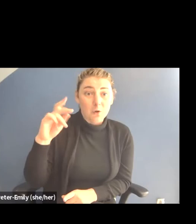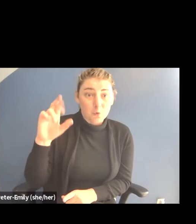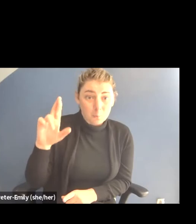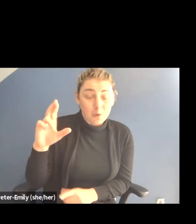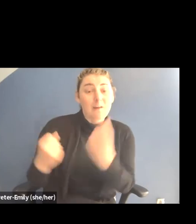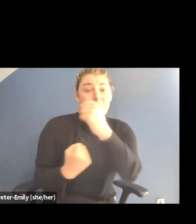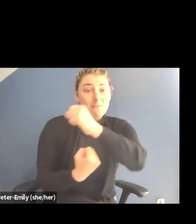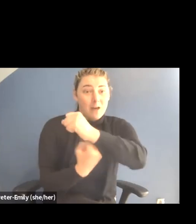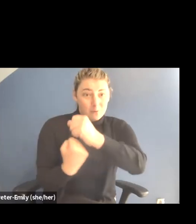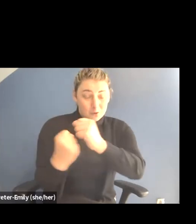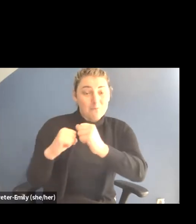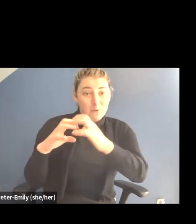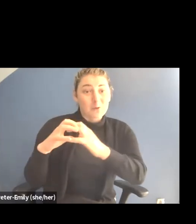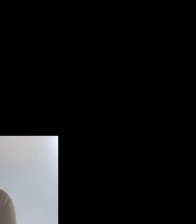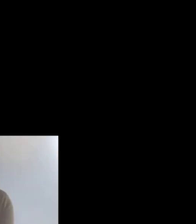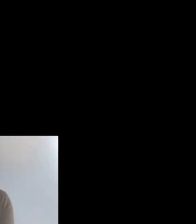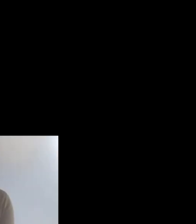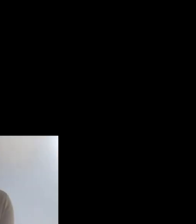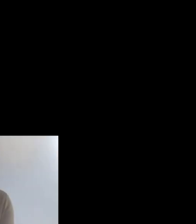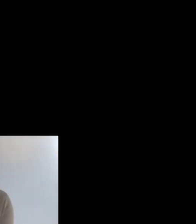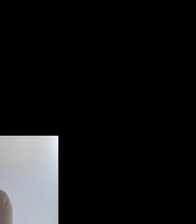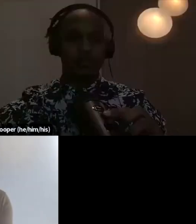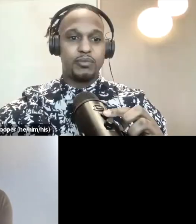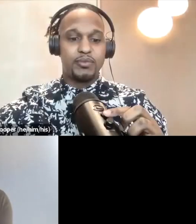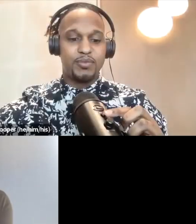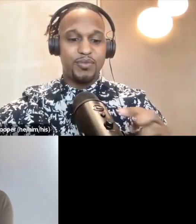CEO of Cultural Innovations Group. Welcome, Darrell.